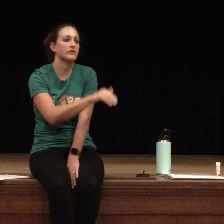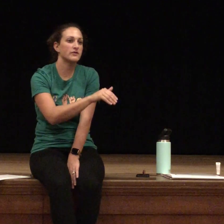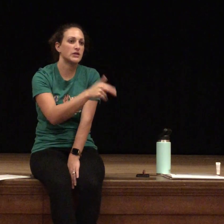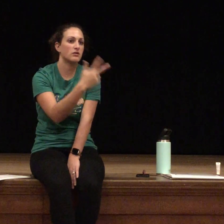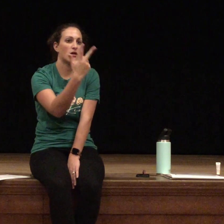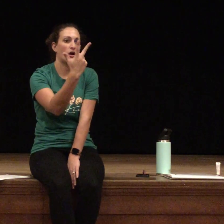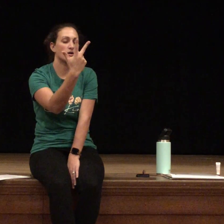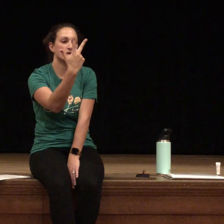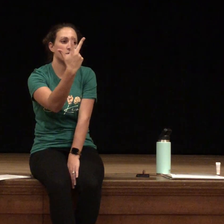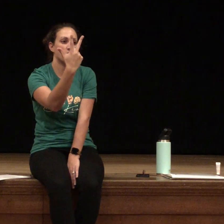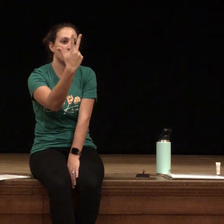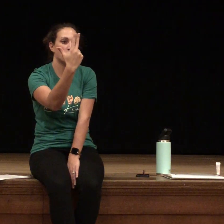15 are just going to be